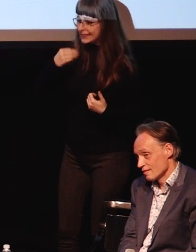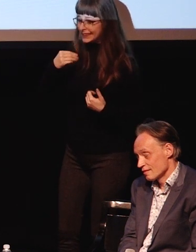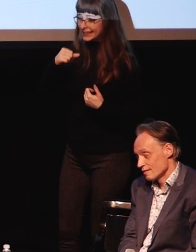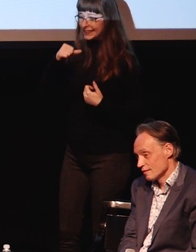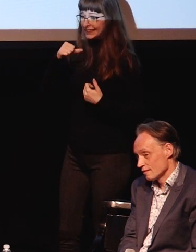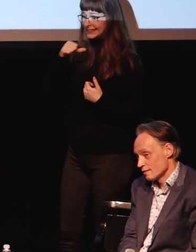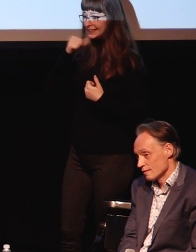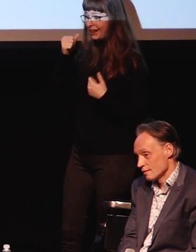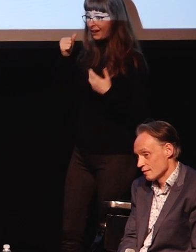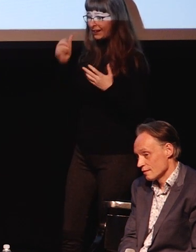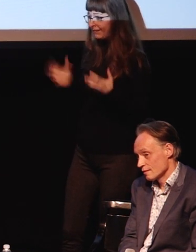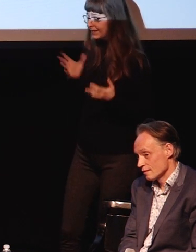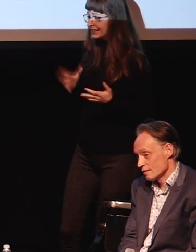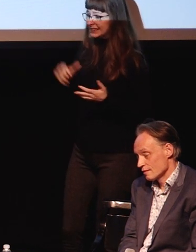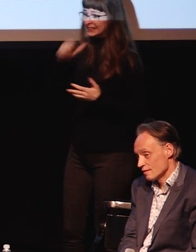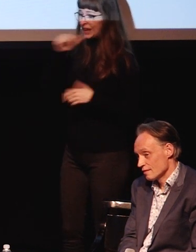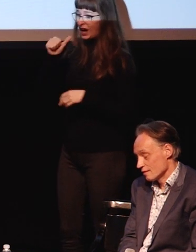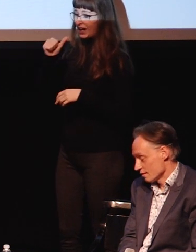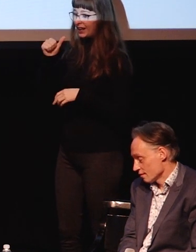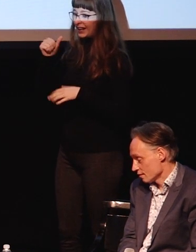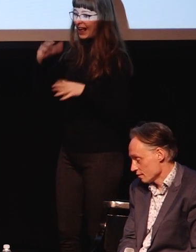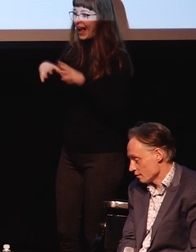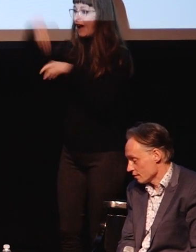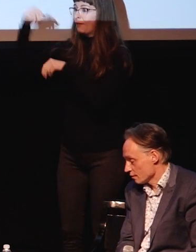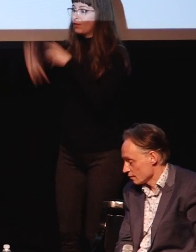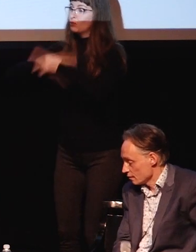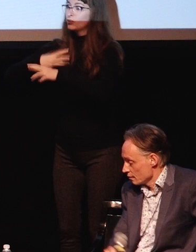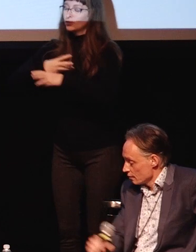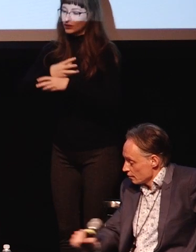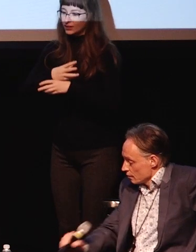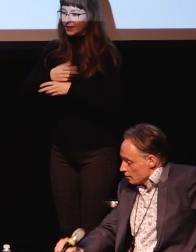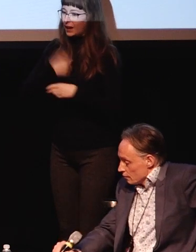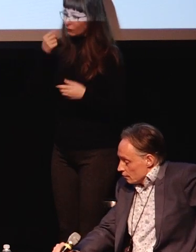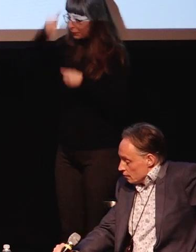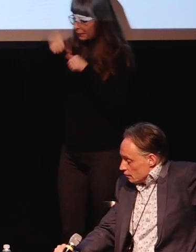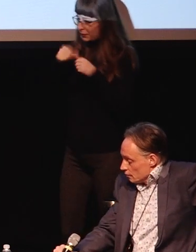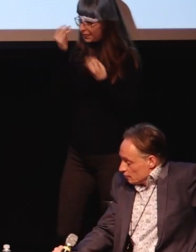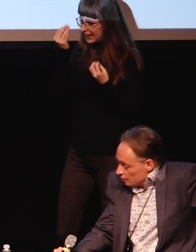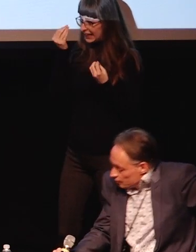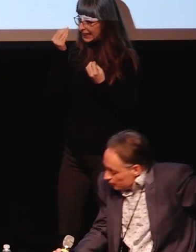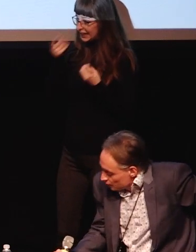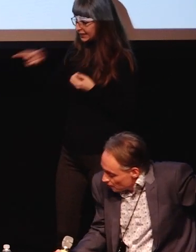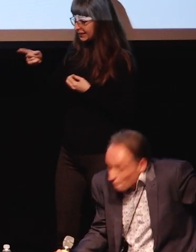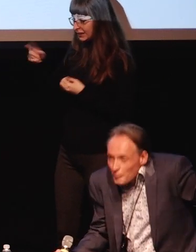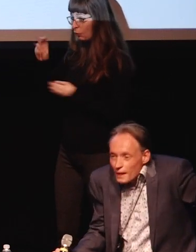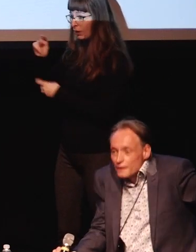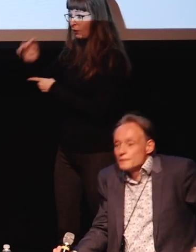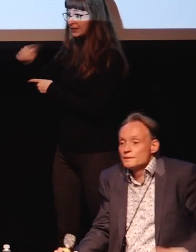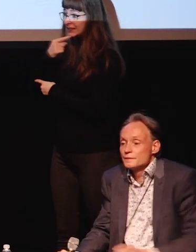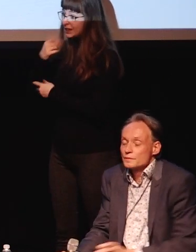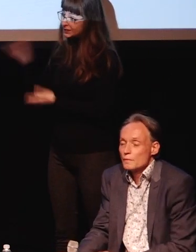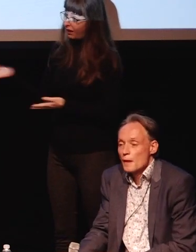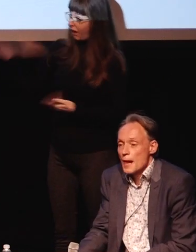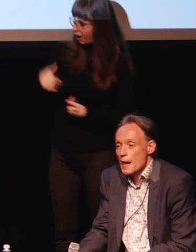extraterrestrial in any way. And I remember thinking as this was happening, when you're offering, you know, come with me, and